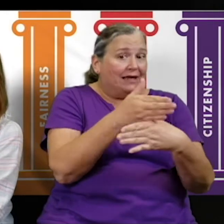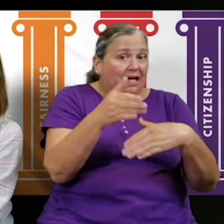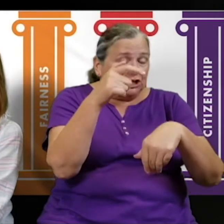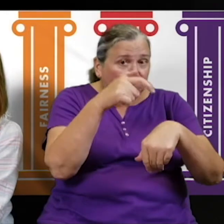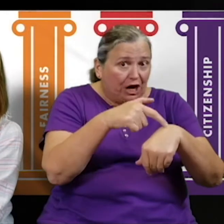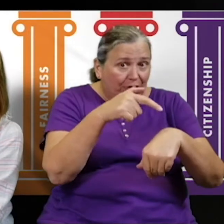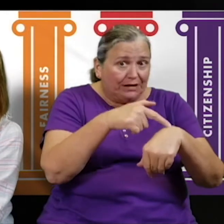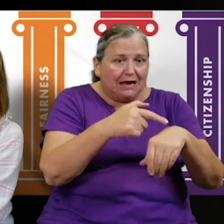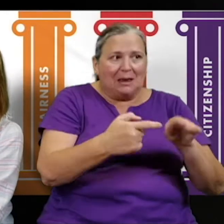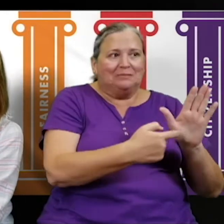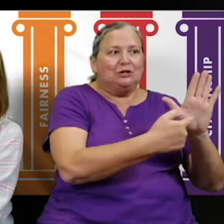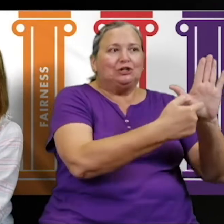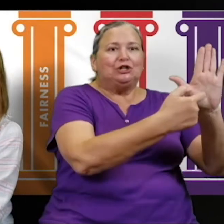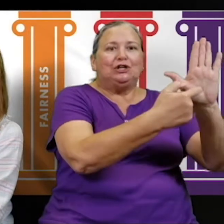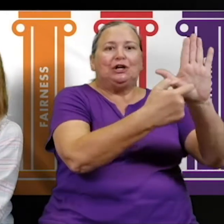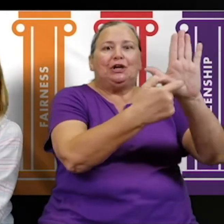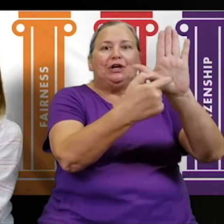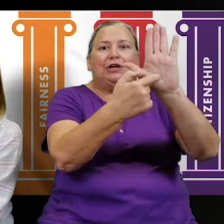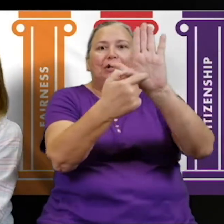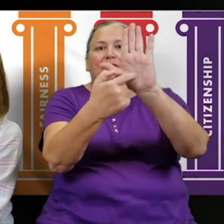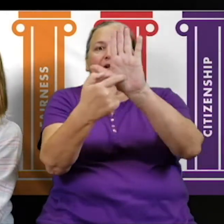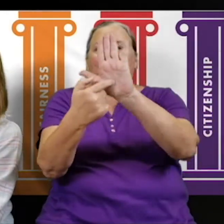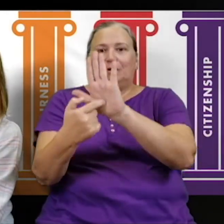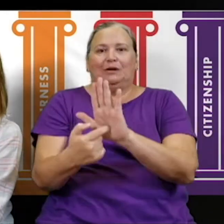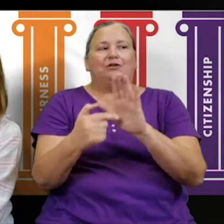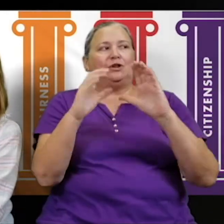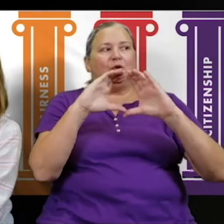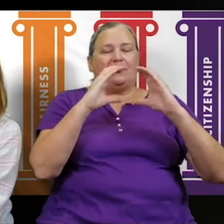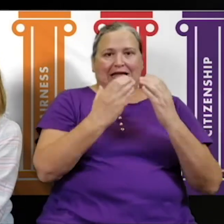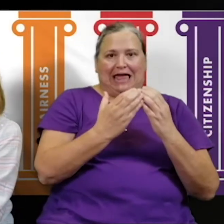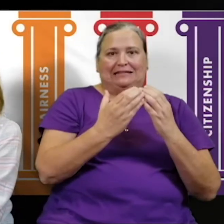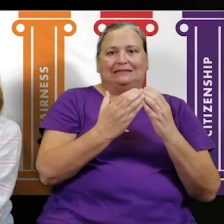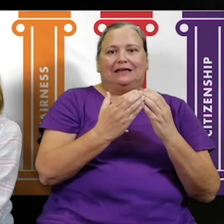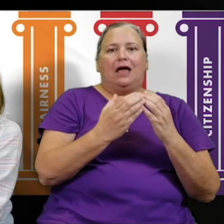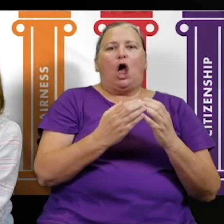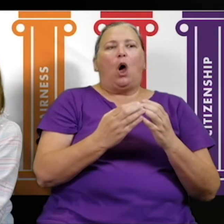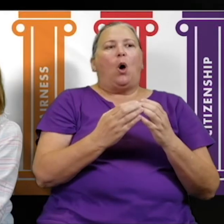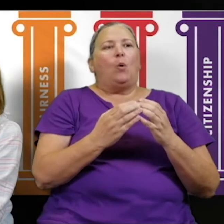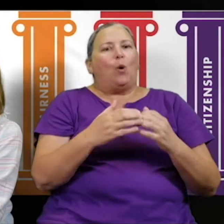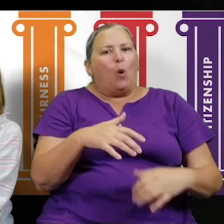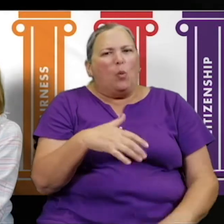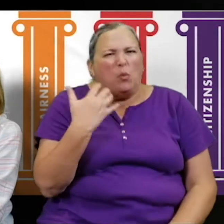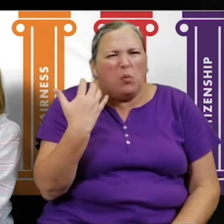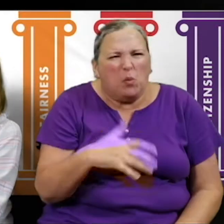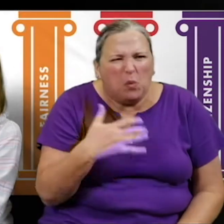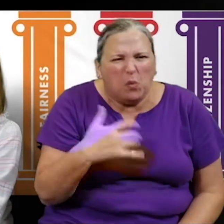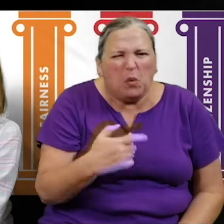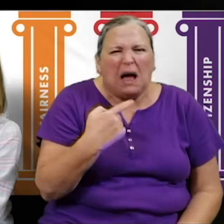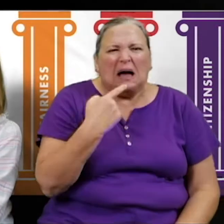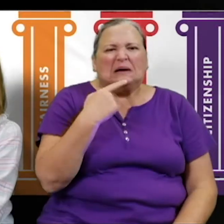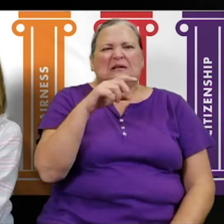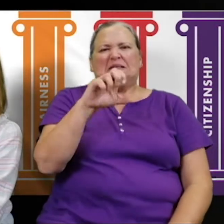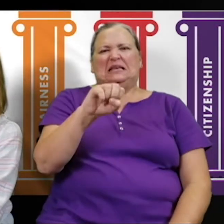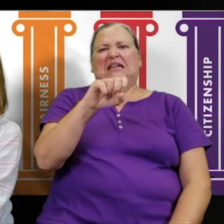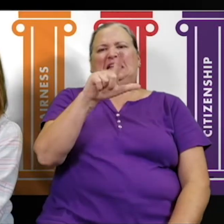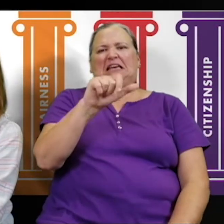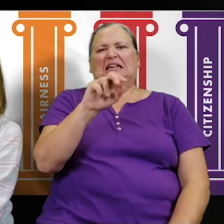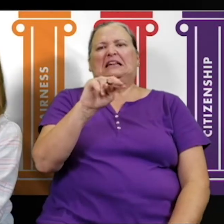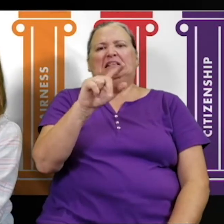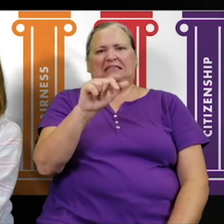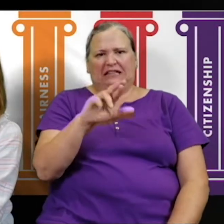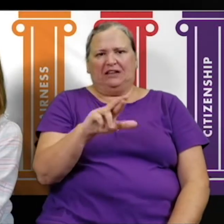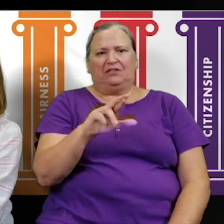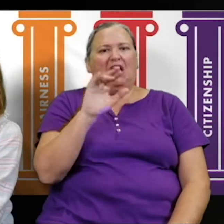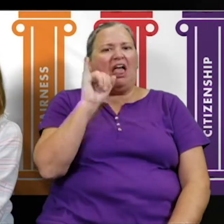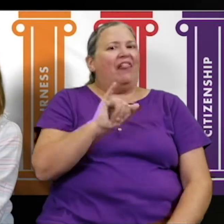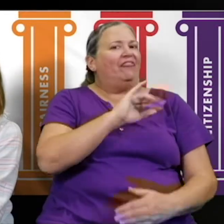Lily showed her creations to the entire class. "Wow," said Mr. Slinger. That was just about